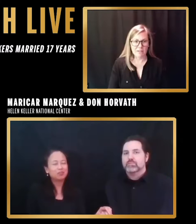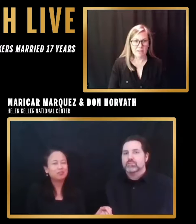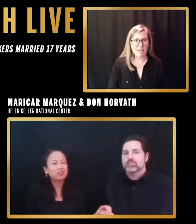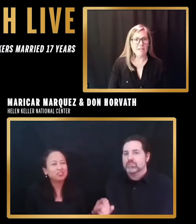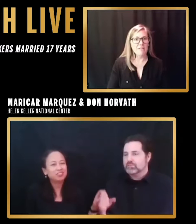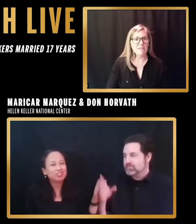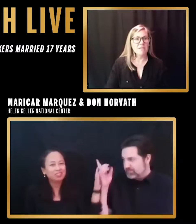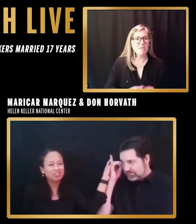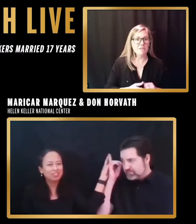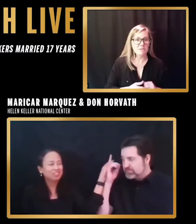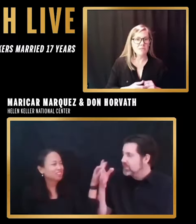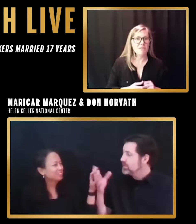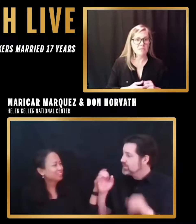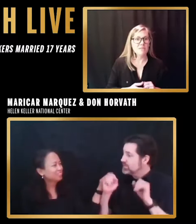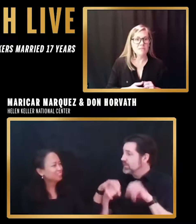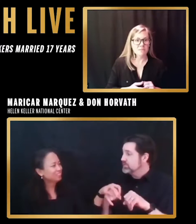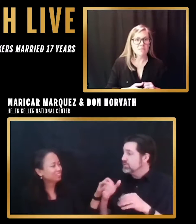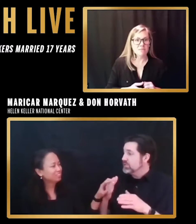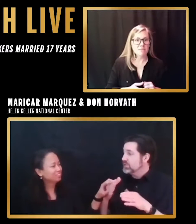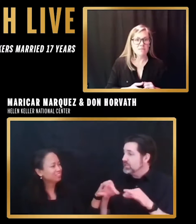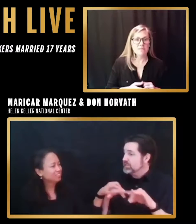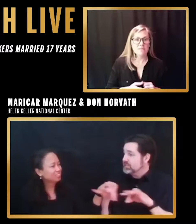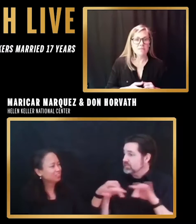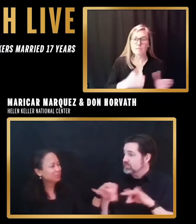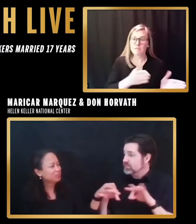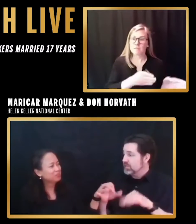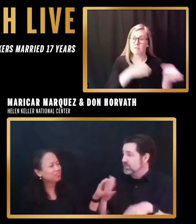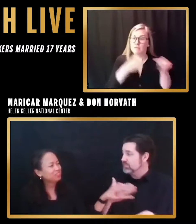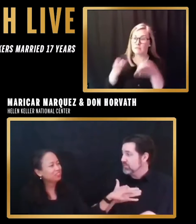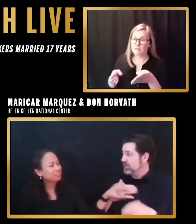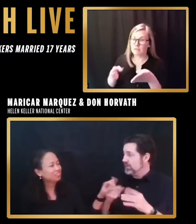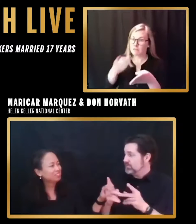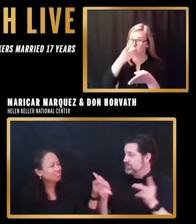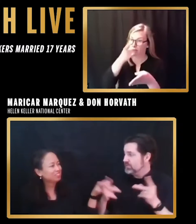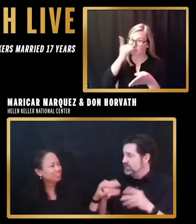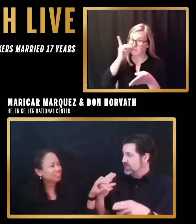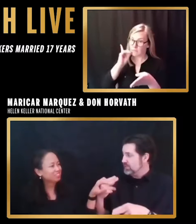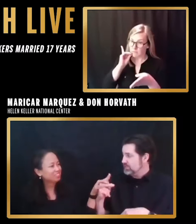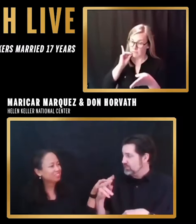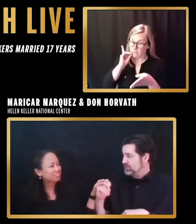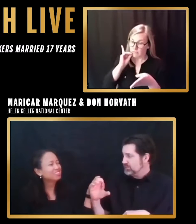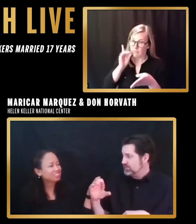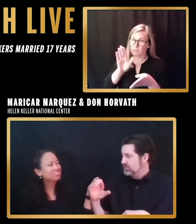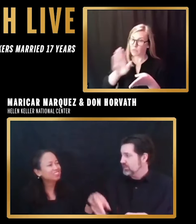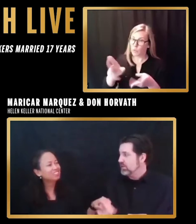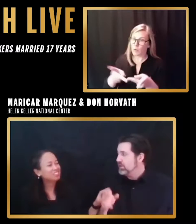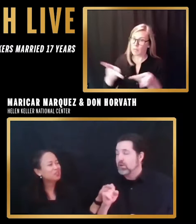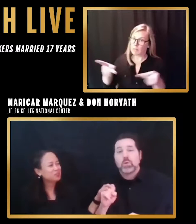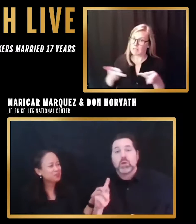And Don, if you could just give us an overview of your position at HKNC.